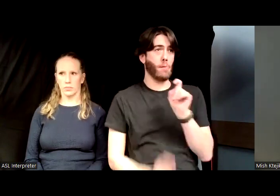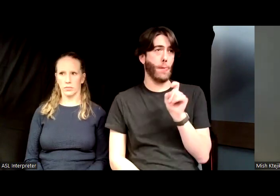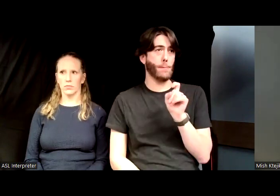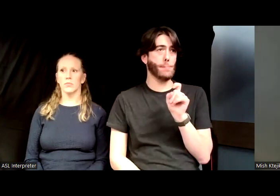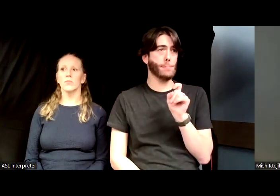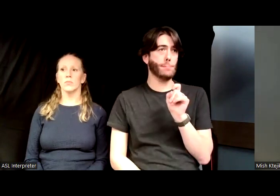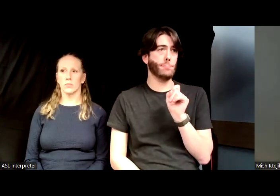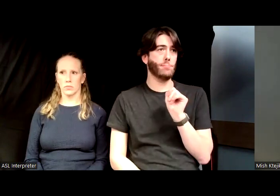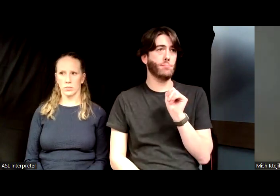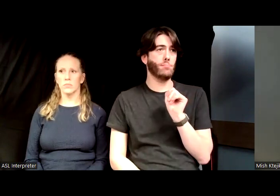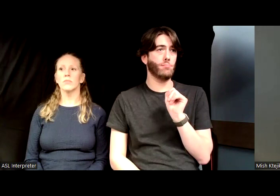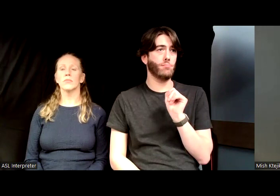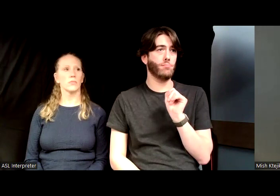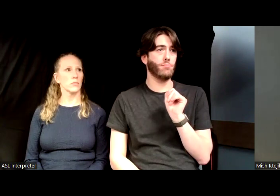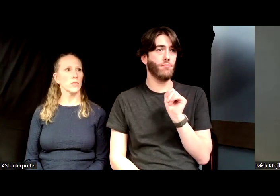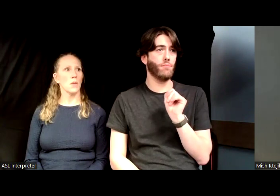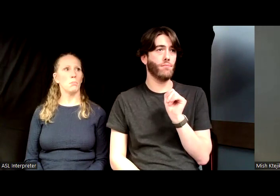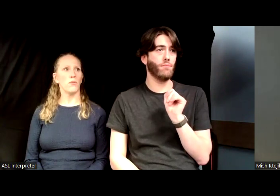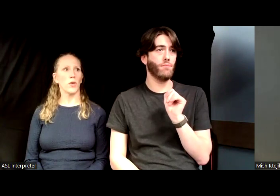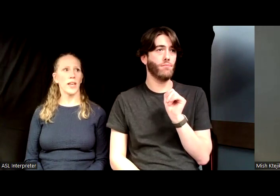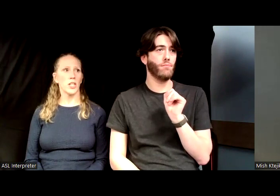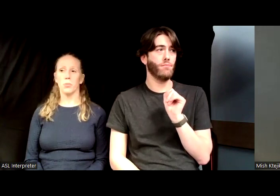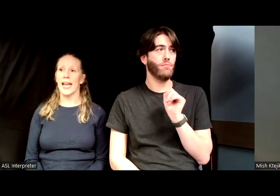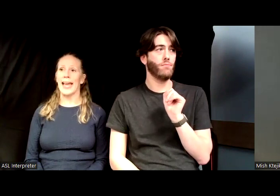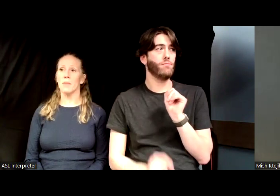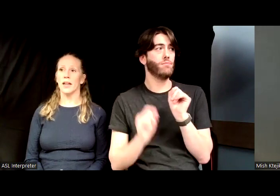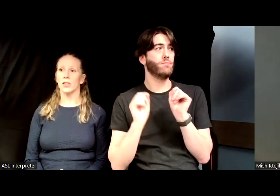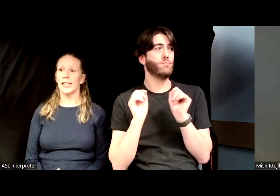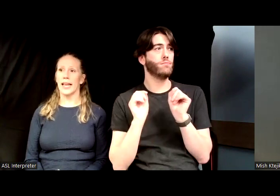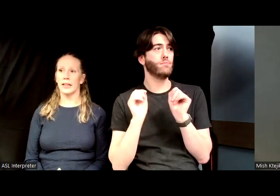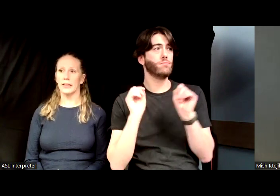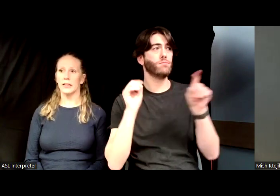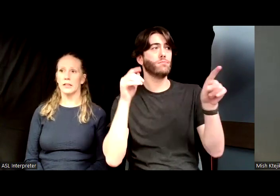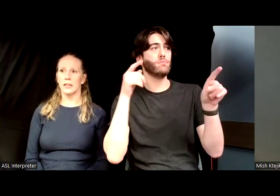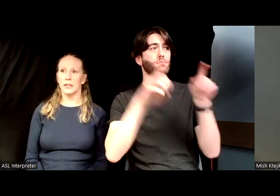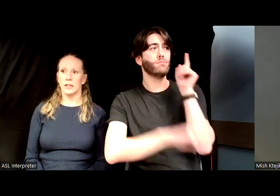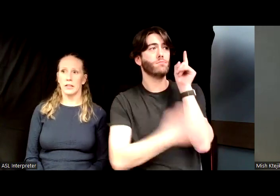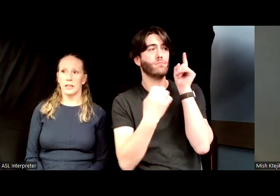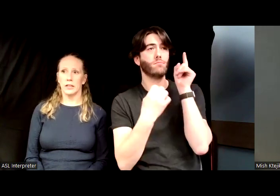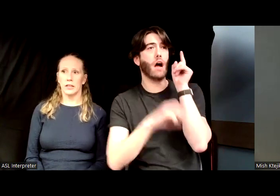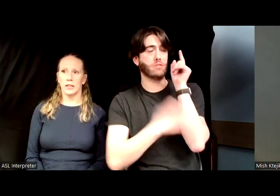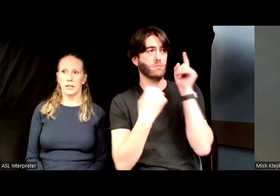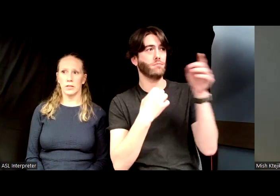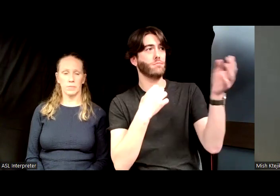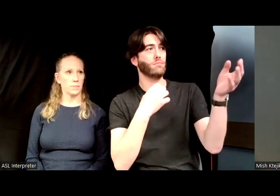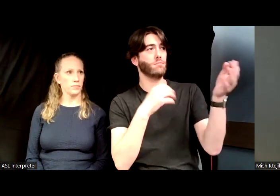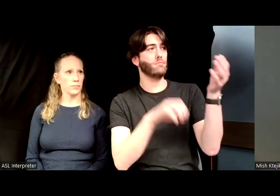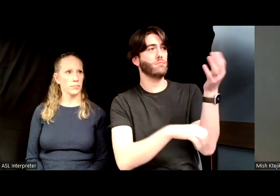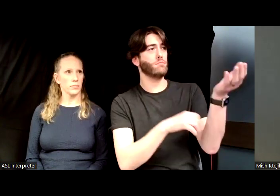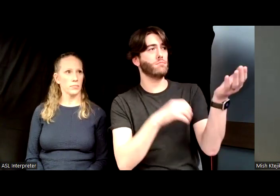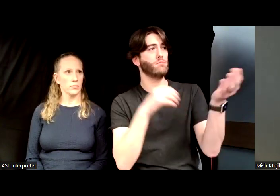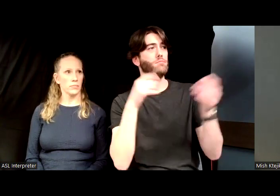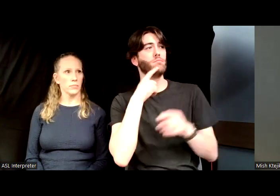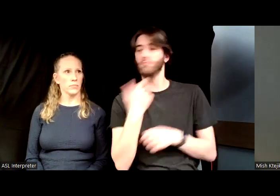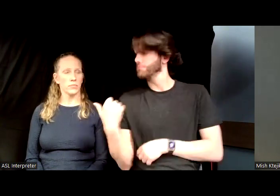like before they apply for this. Is that correct? Before they can interpret any medical. Before they can interpret any medical. Is that correct? Eric is